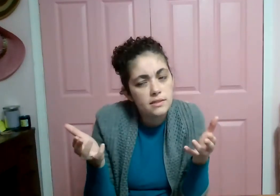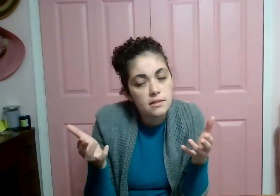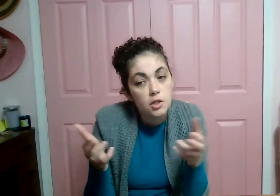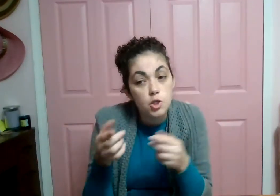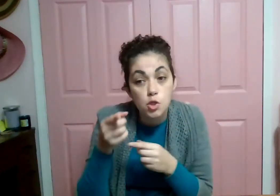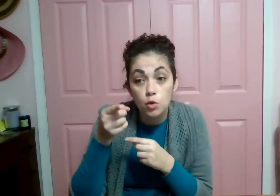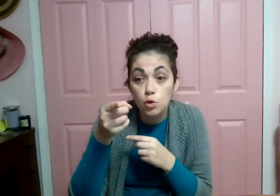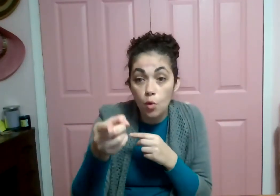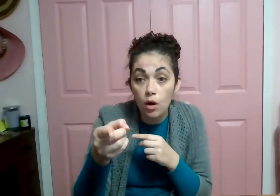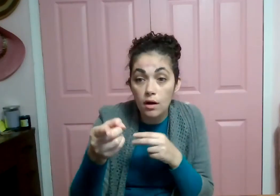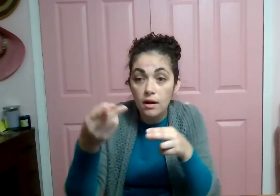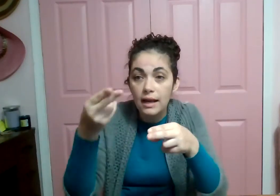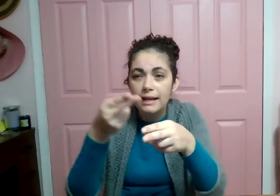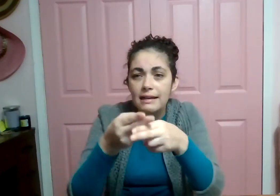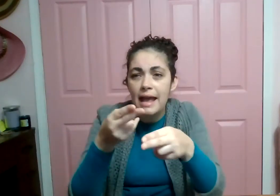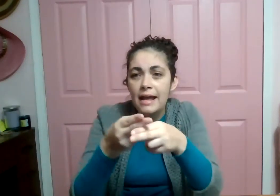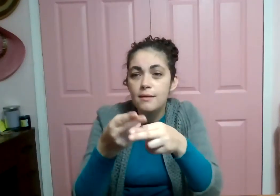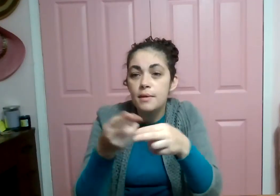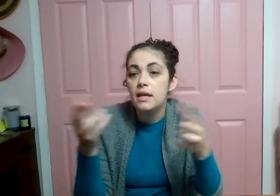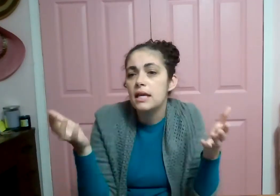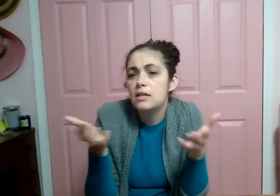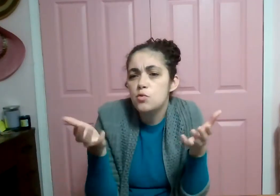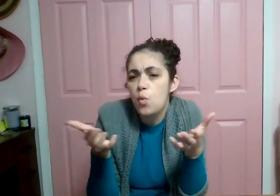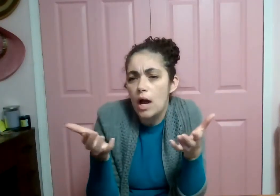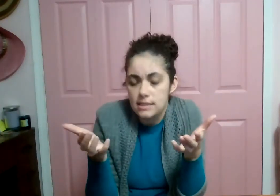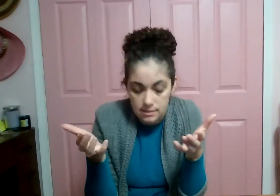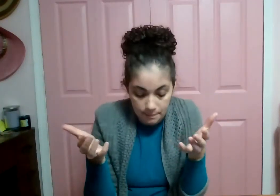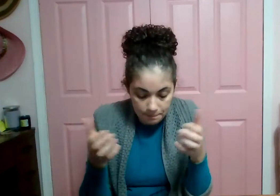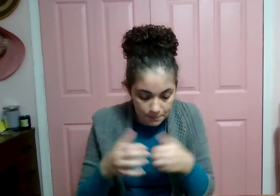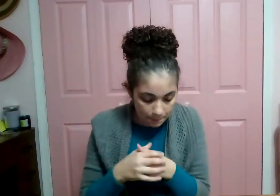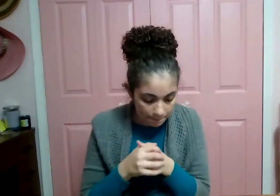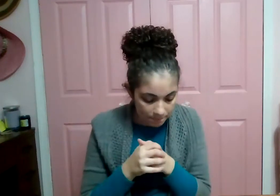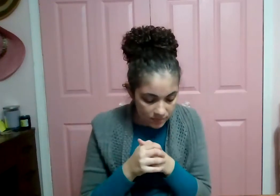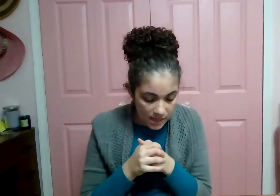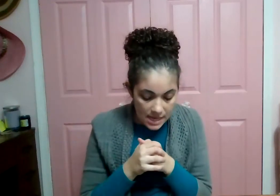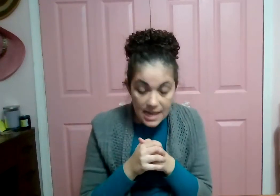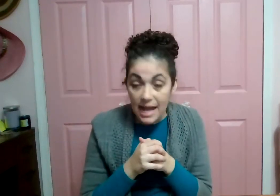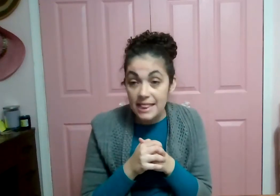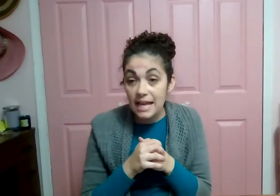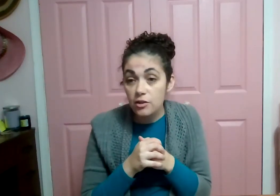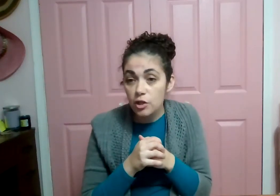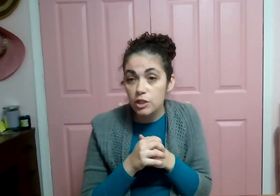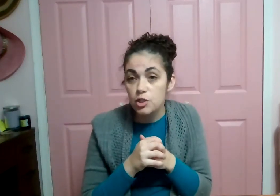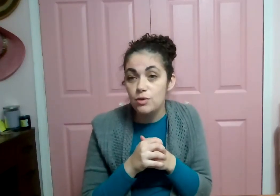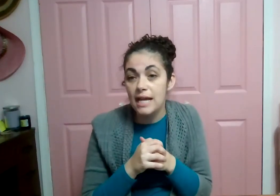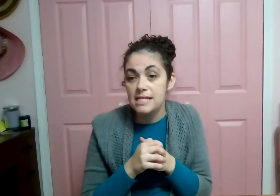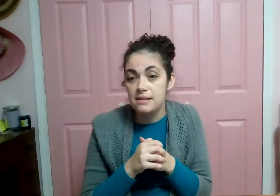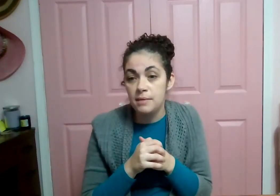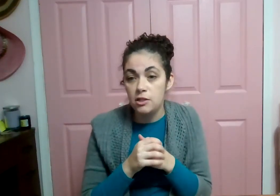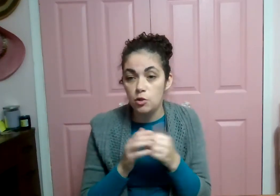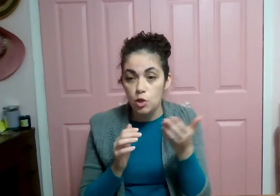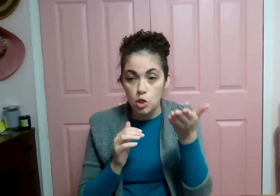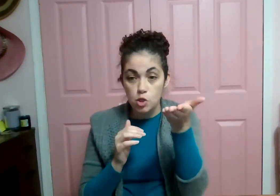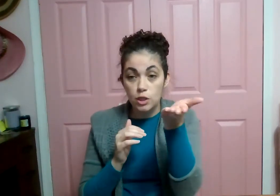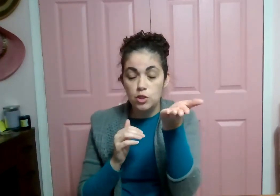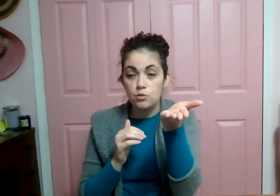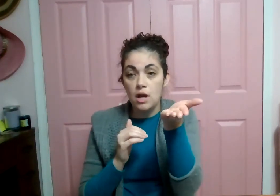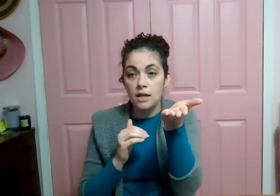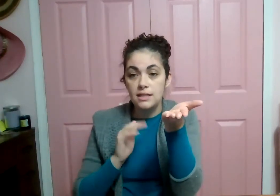what. So your name is what. And then you're going to do nice to meet you. So you're going to do